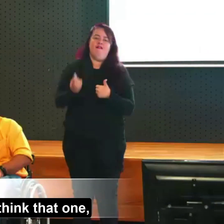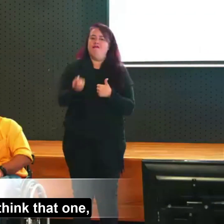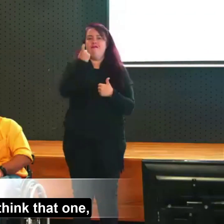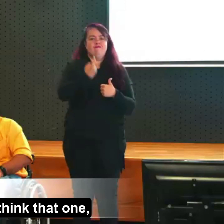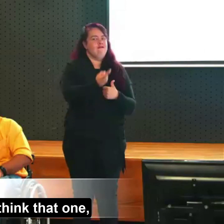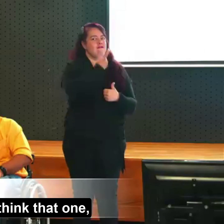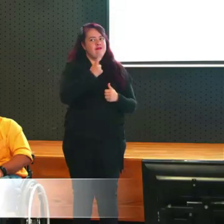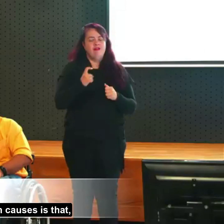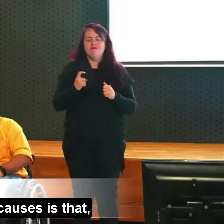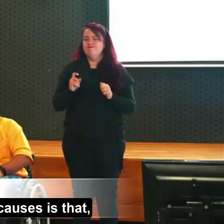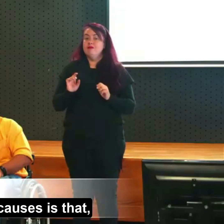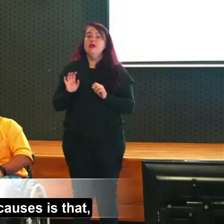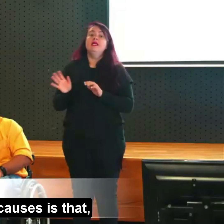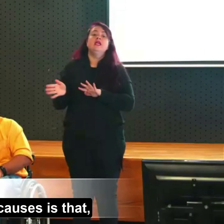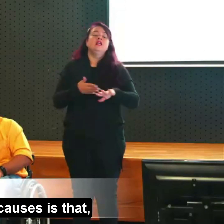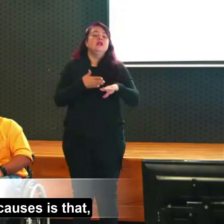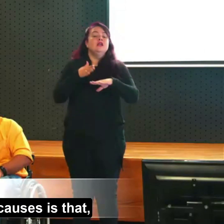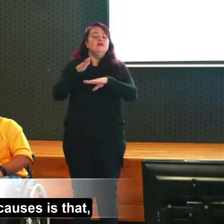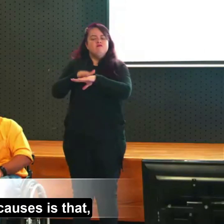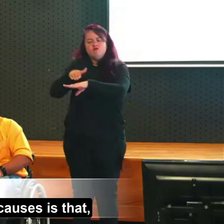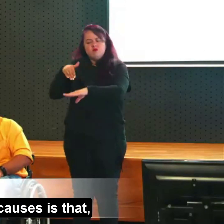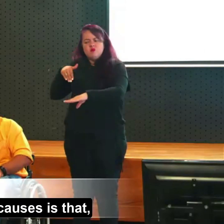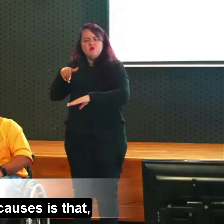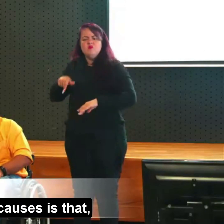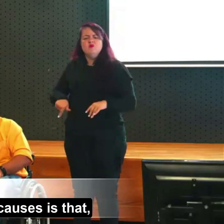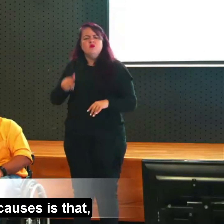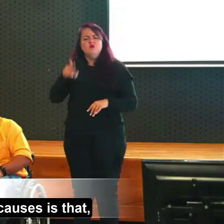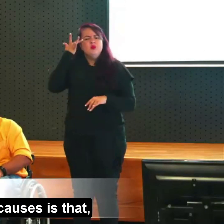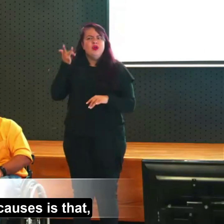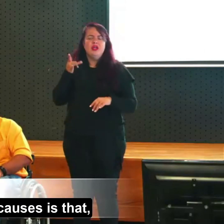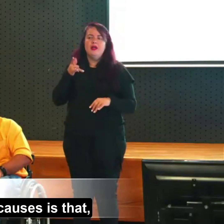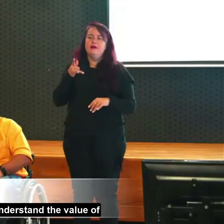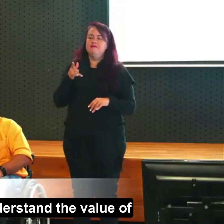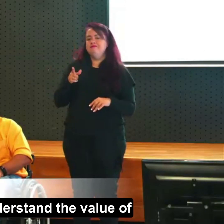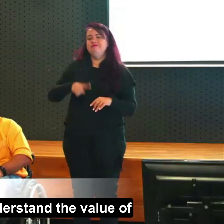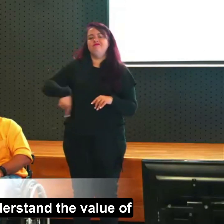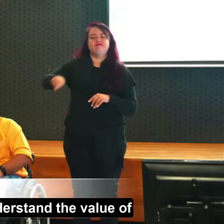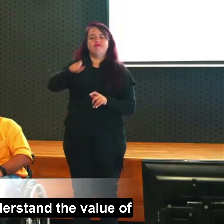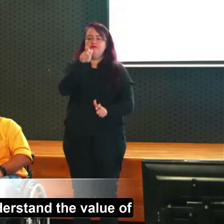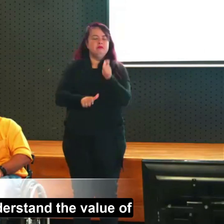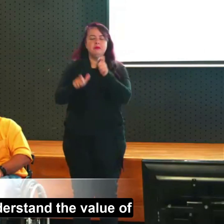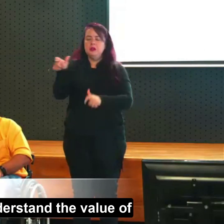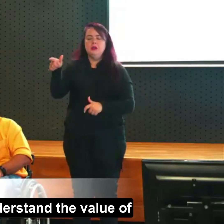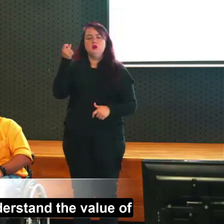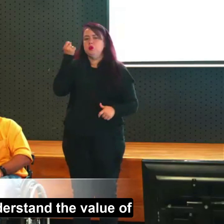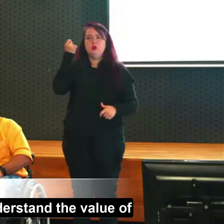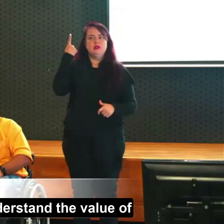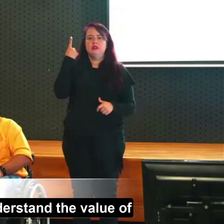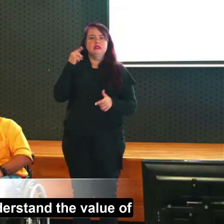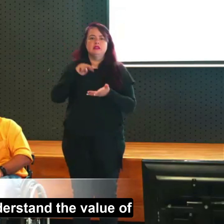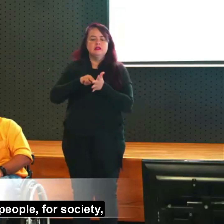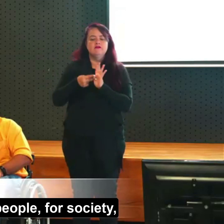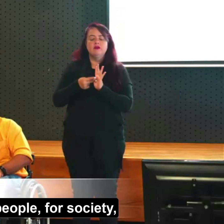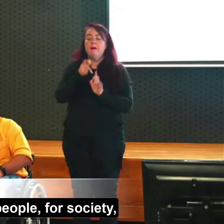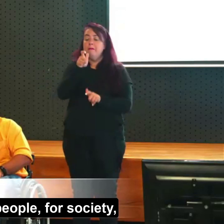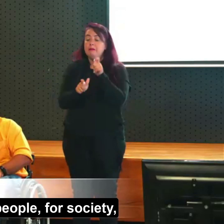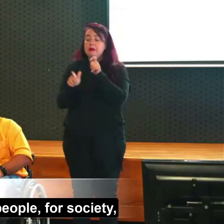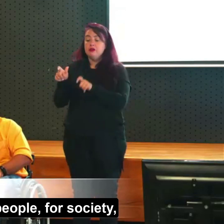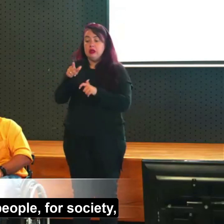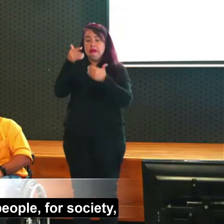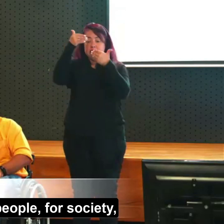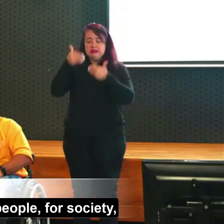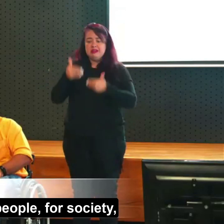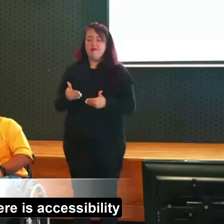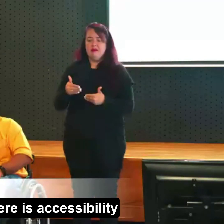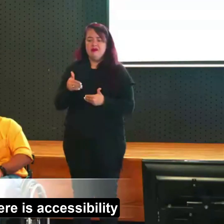And I think that one of the main causes is that we don't understand the value of disabled people